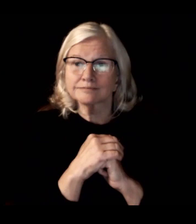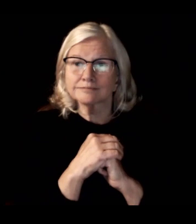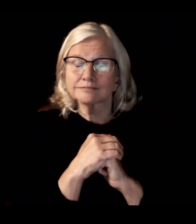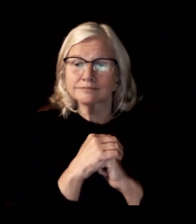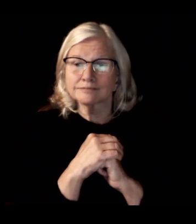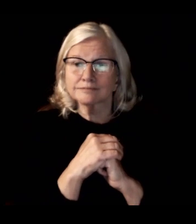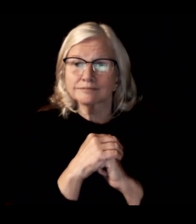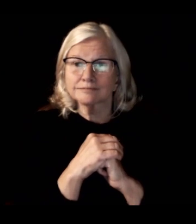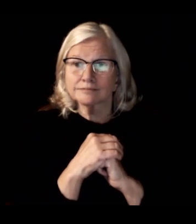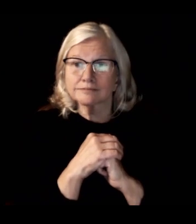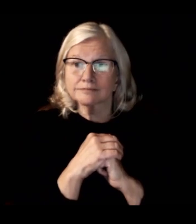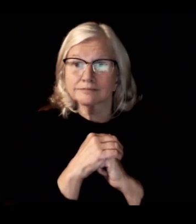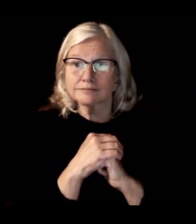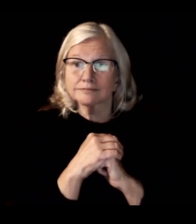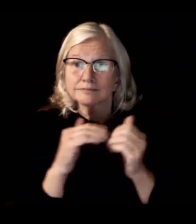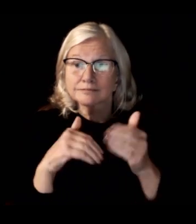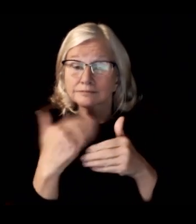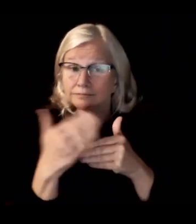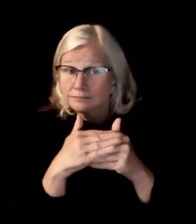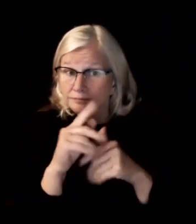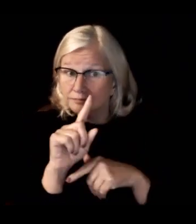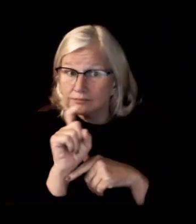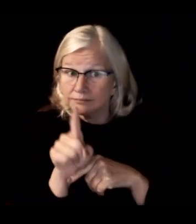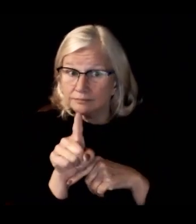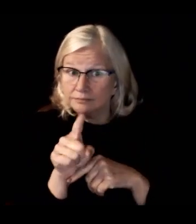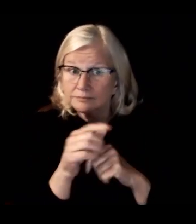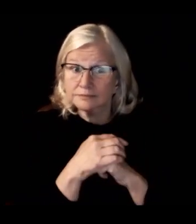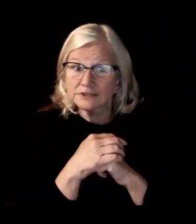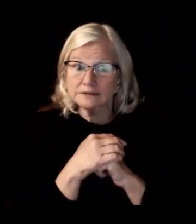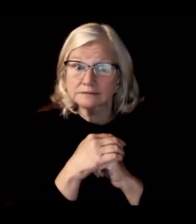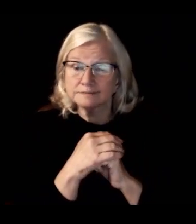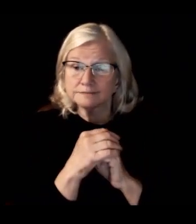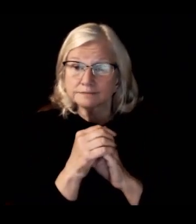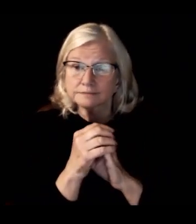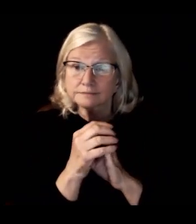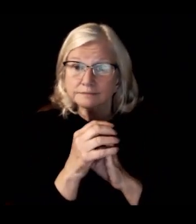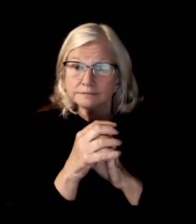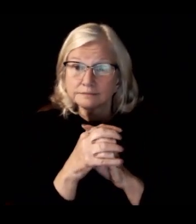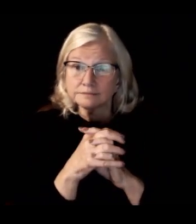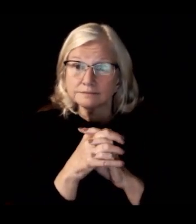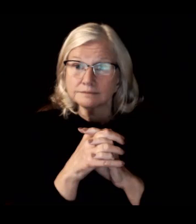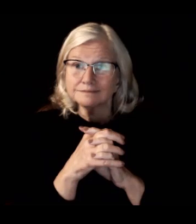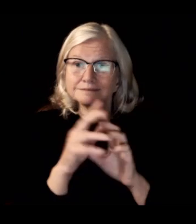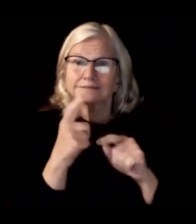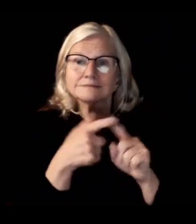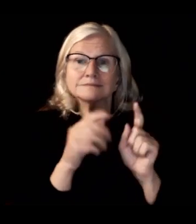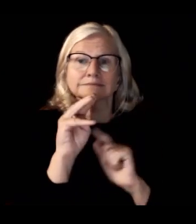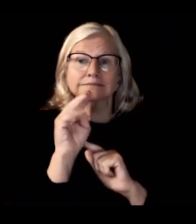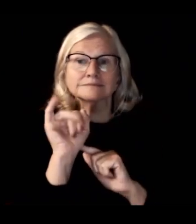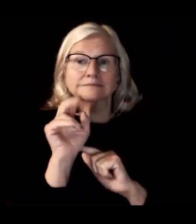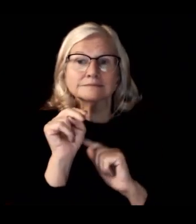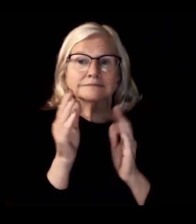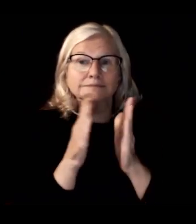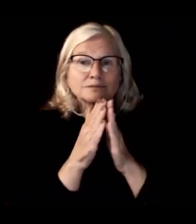Your next question comes from the line of Catherine Wickert with Minnesota Public Radio. Your line is now open.